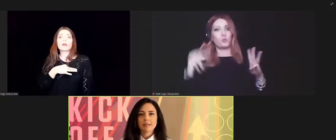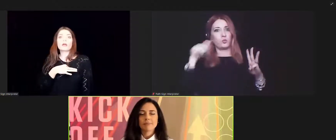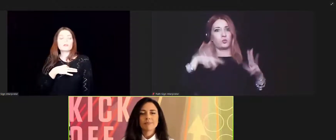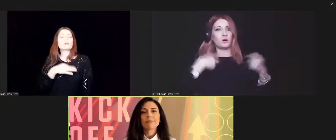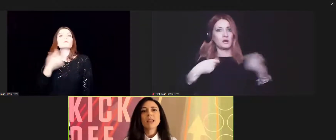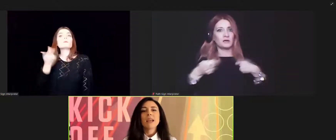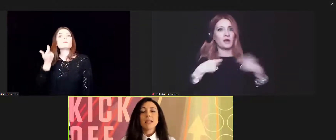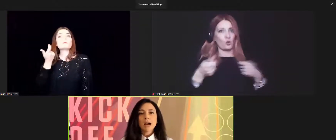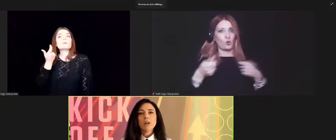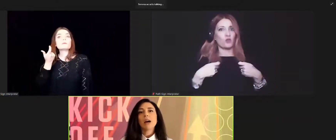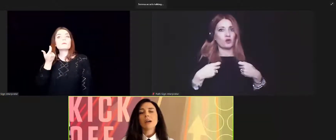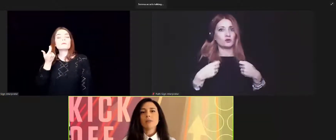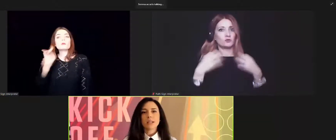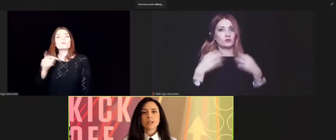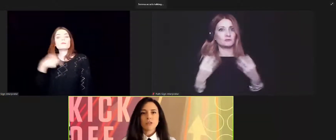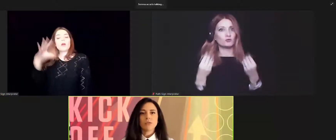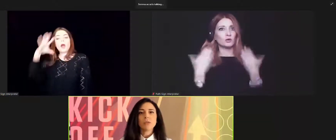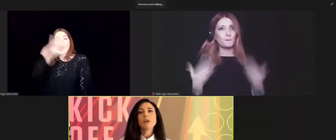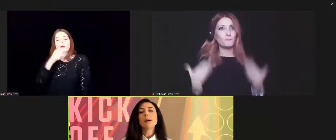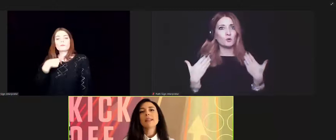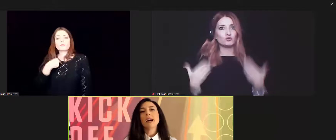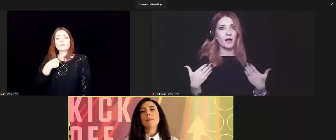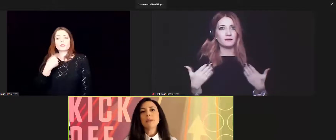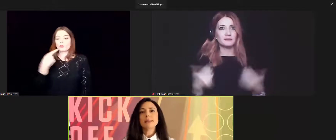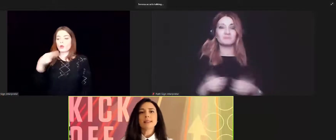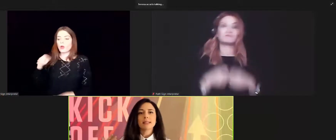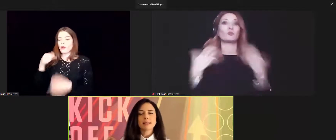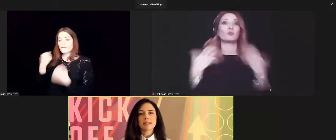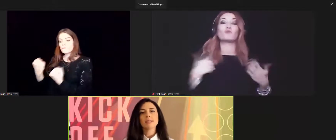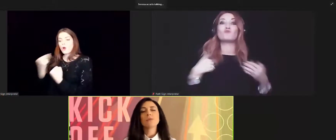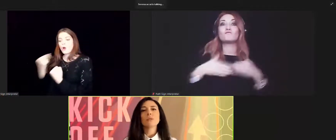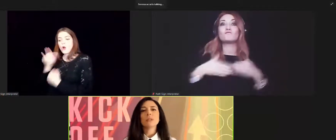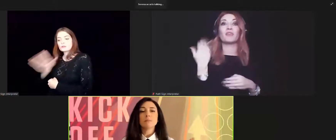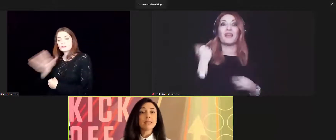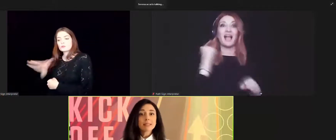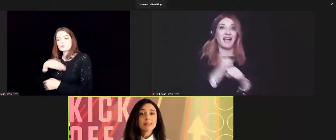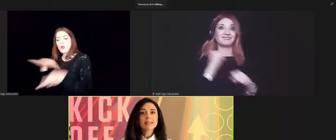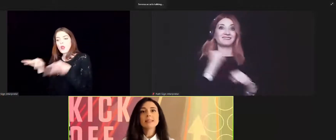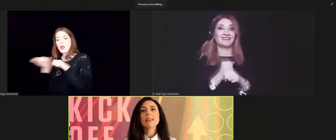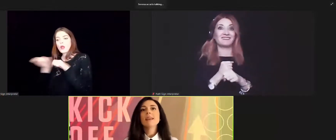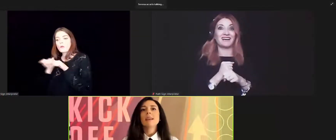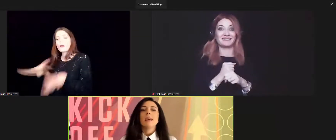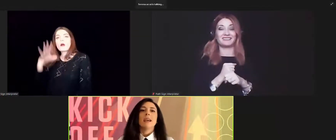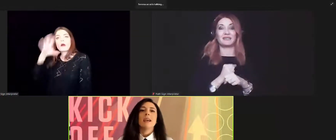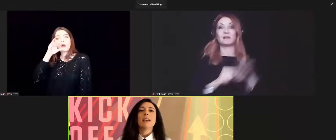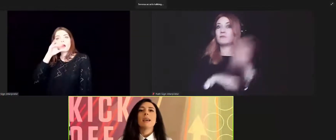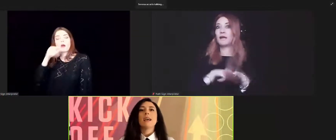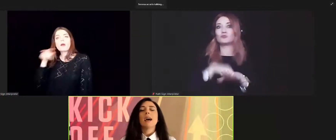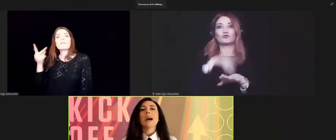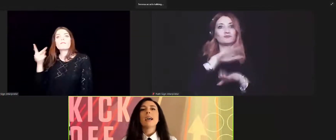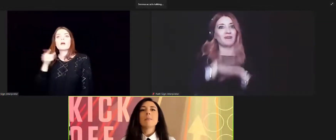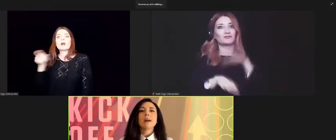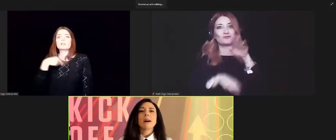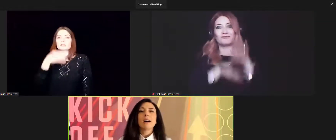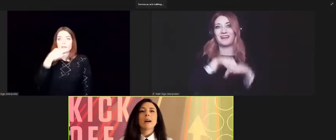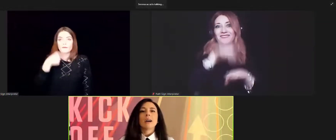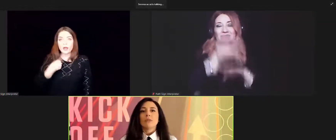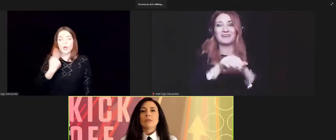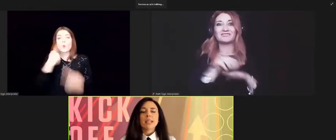overnight. Now I'm a financial free woman. I built a successful business.